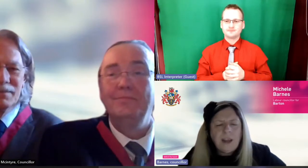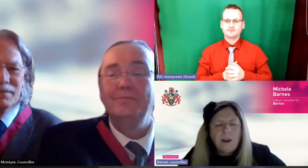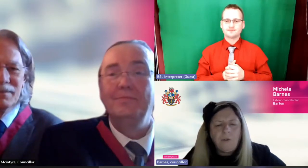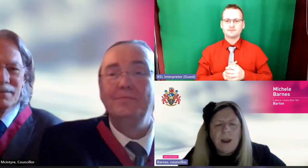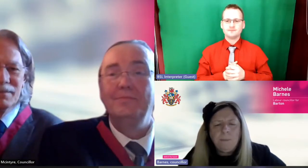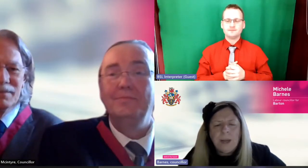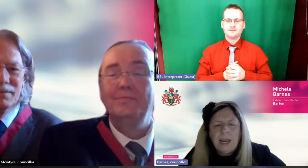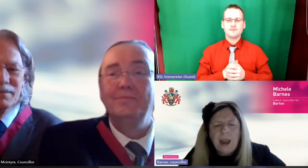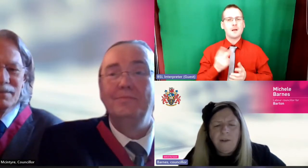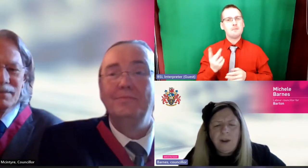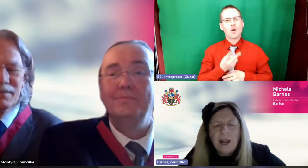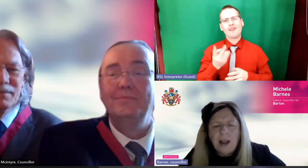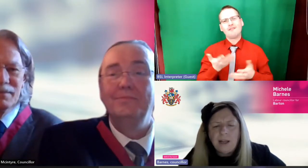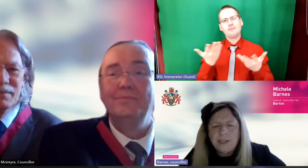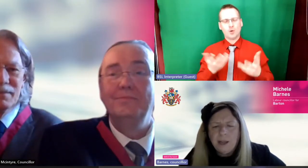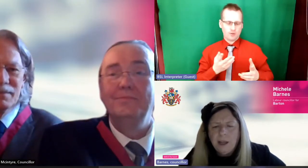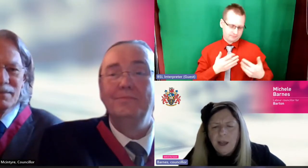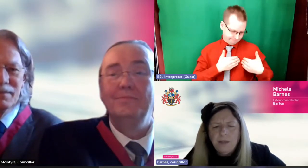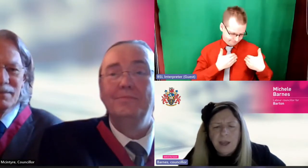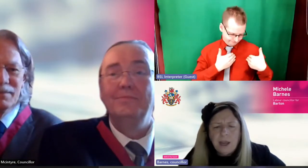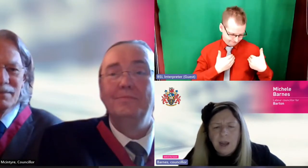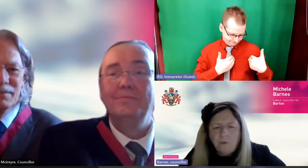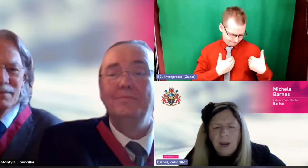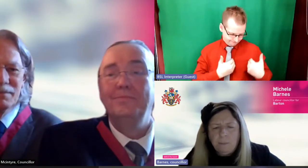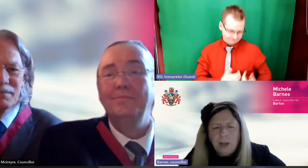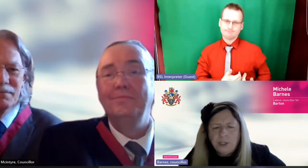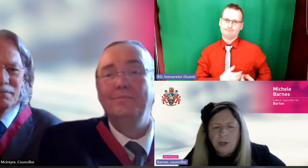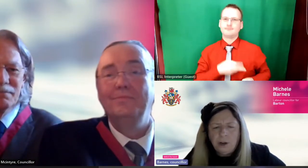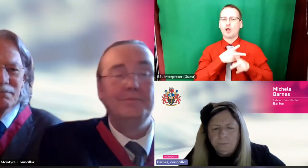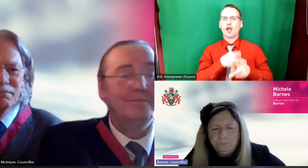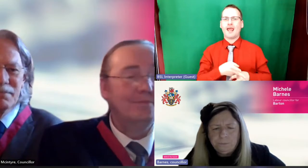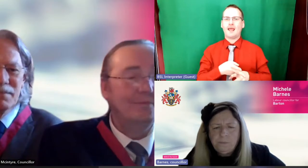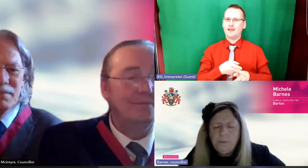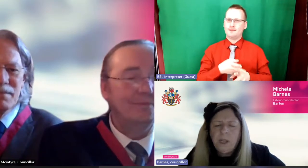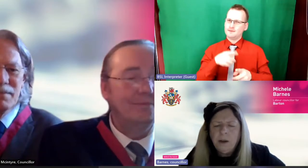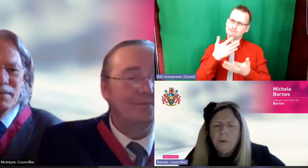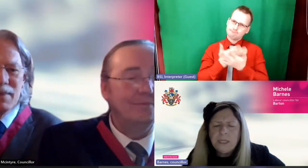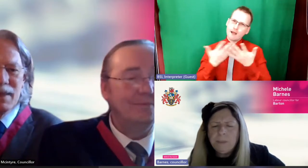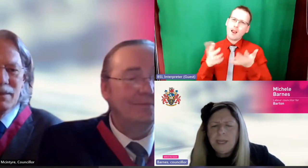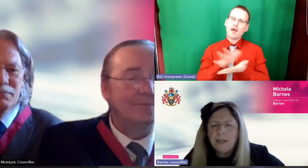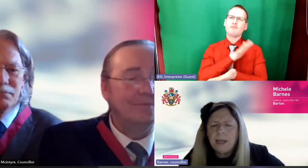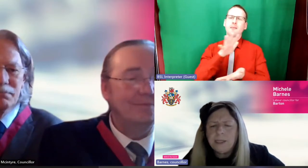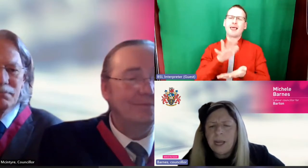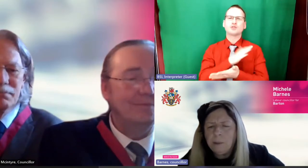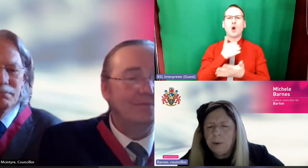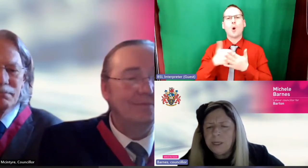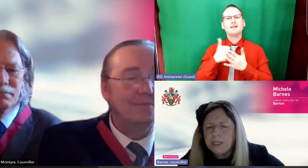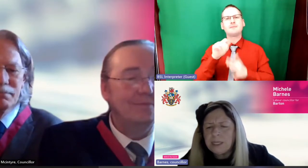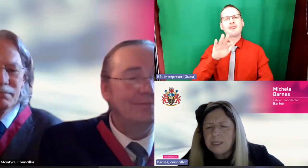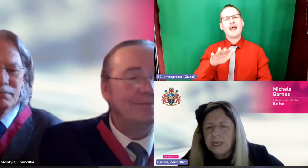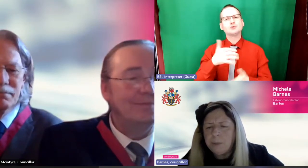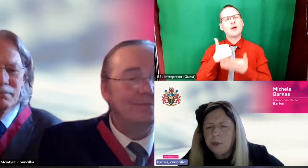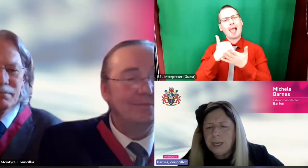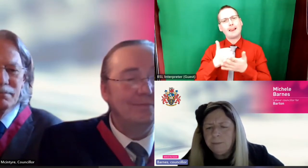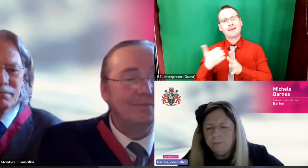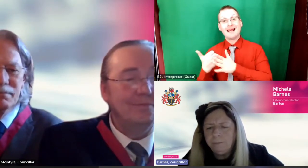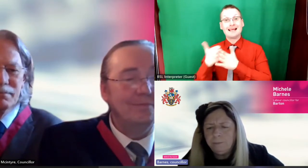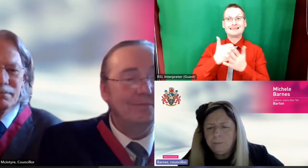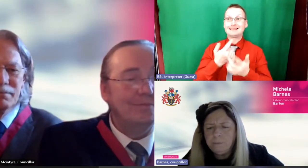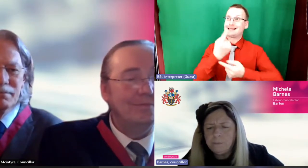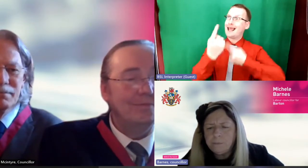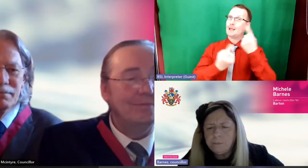With great big caring hearts. And they get great pleasure in always being there to help and assist anybody.